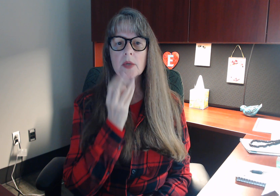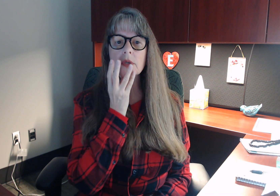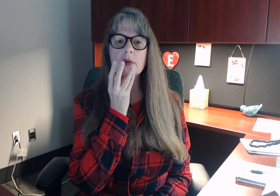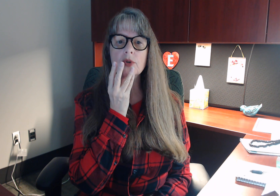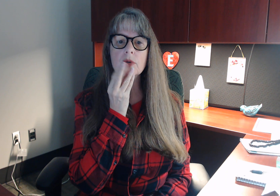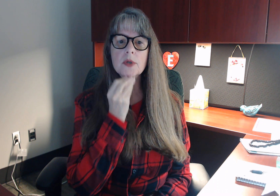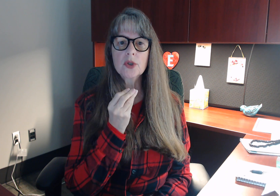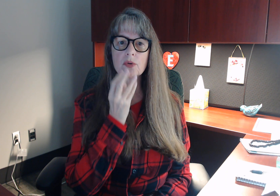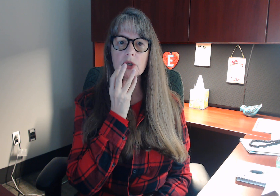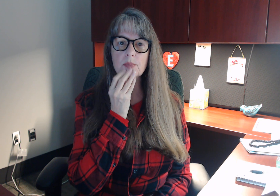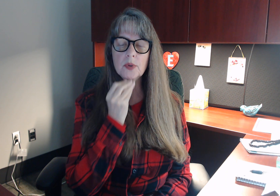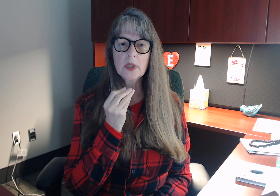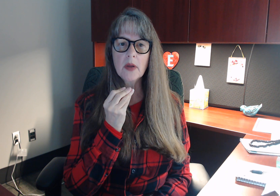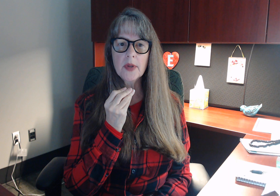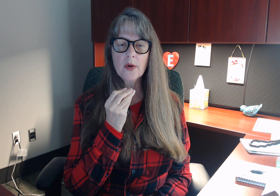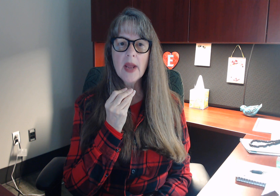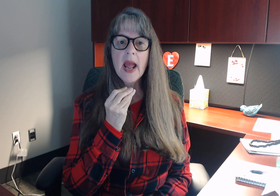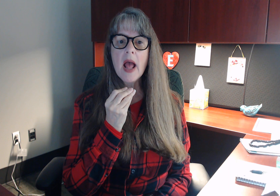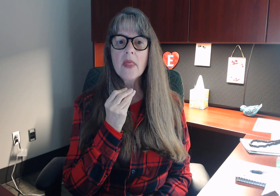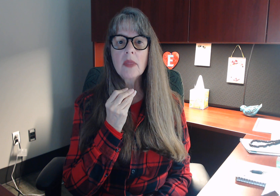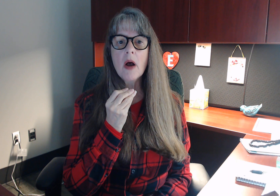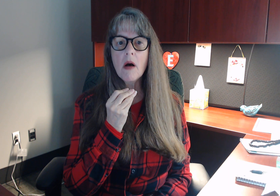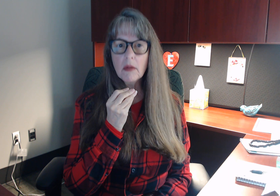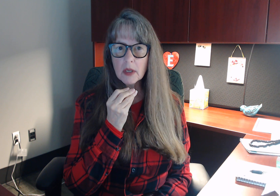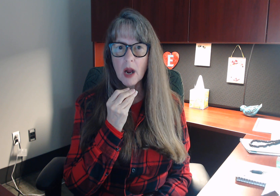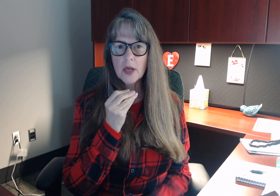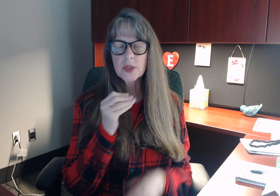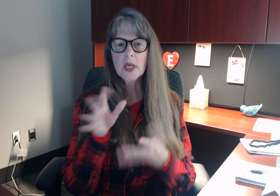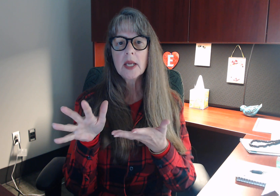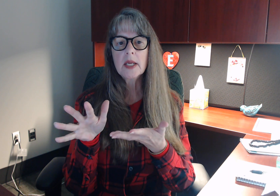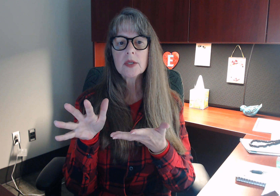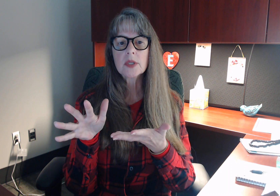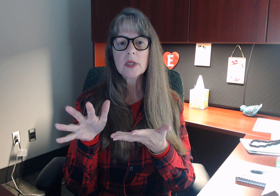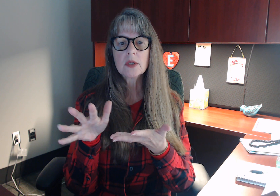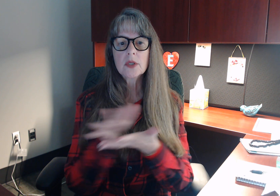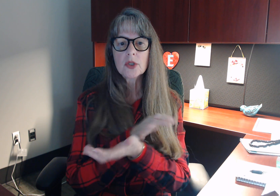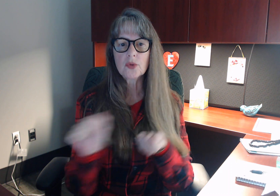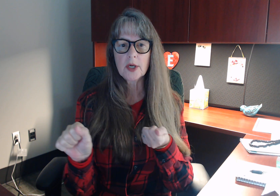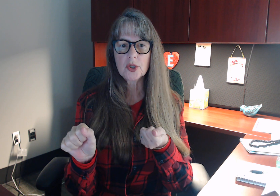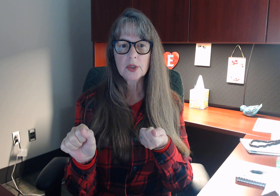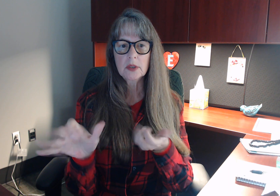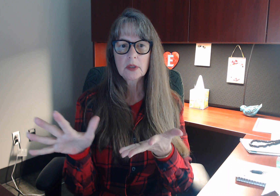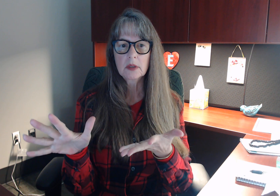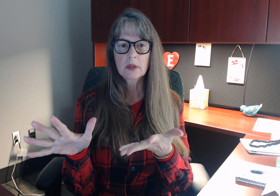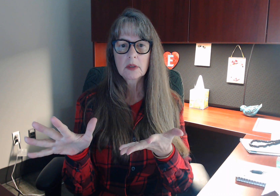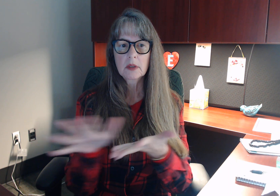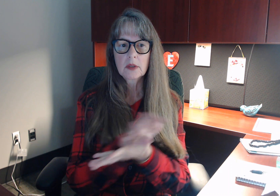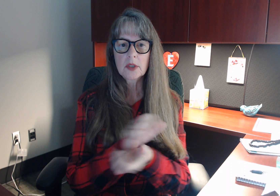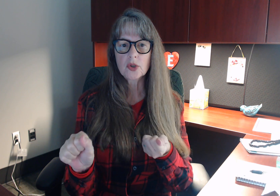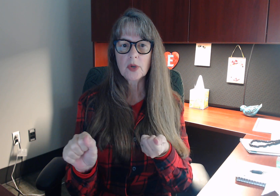So Jewish, and you're just pulling on there. And then the Holocaust is destruction. Destruction.